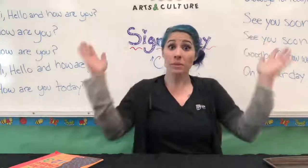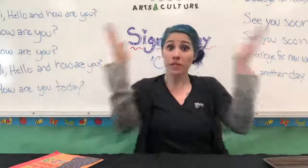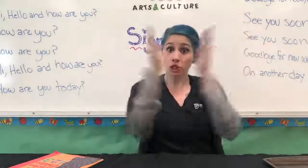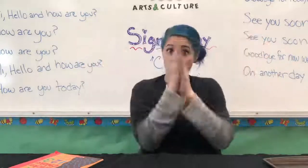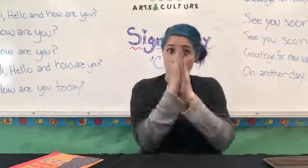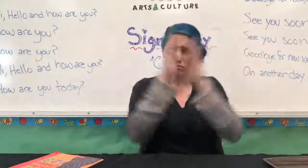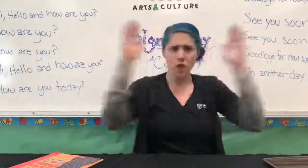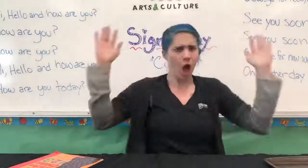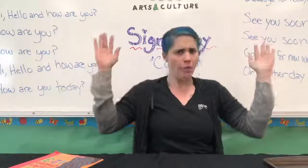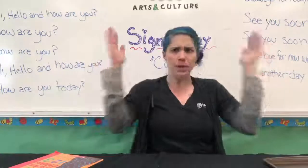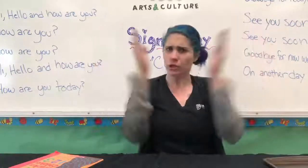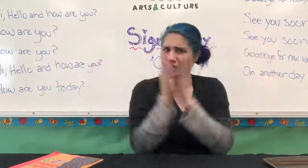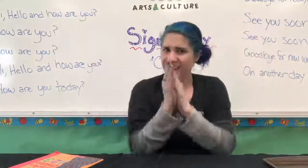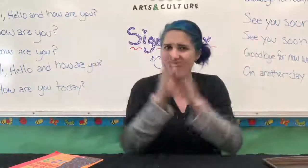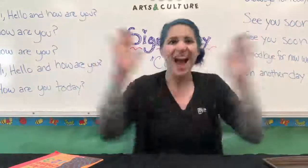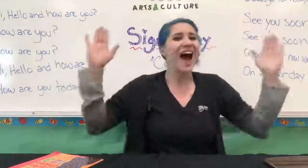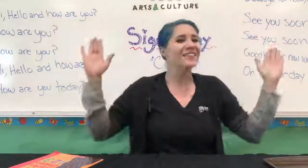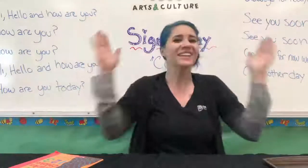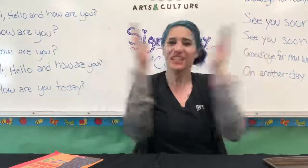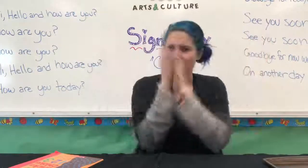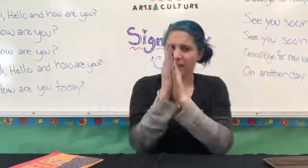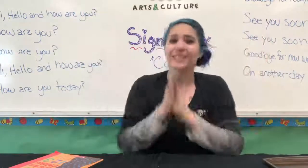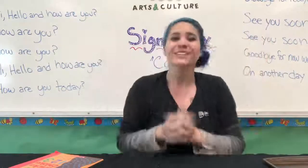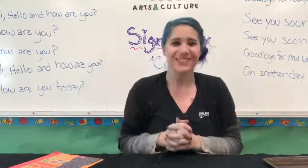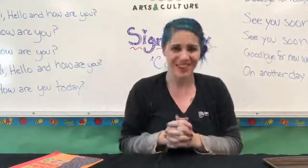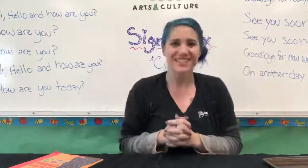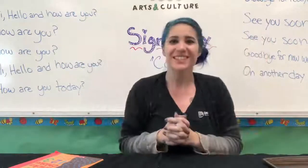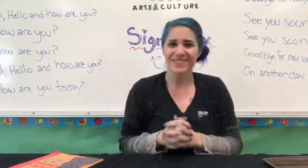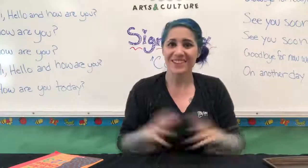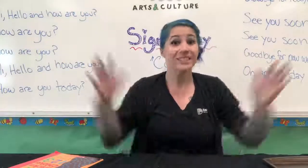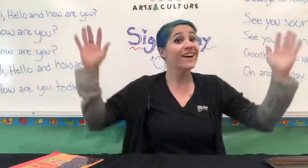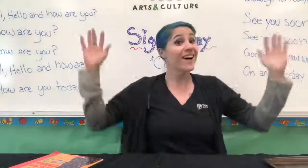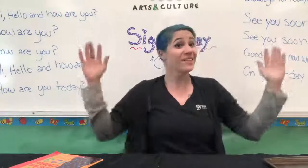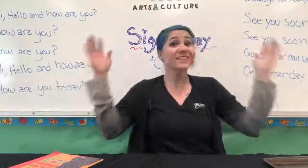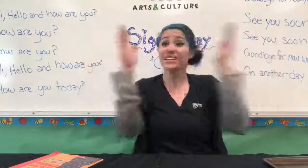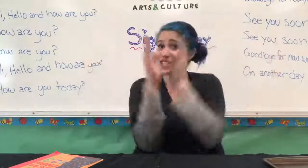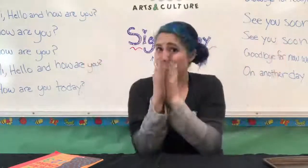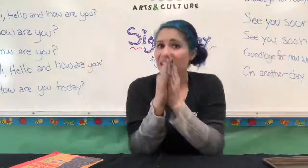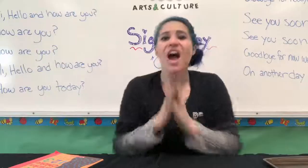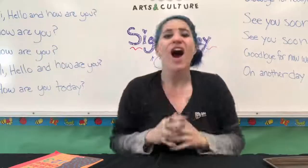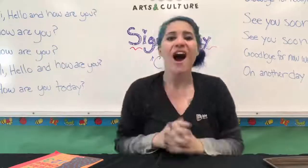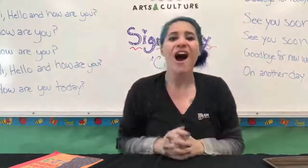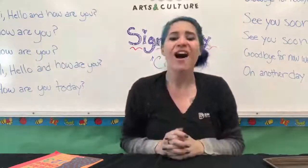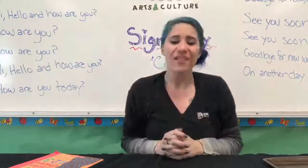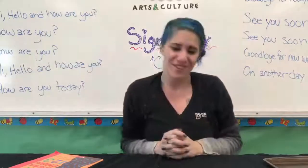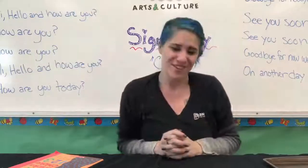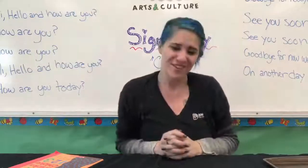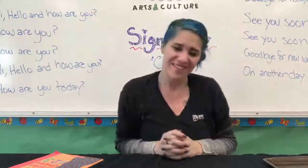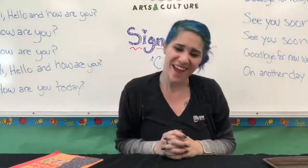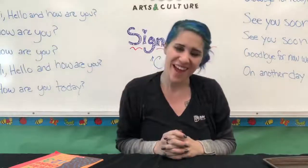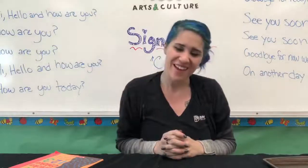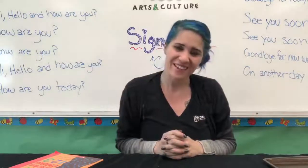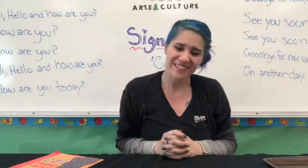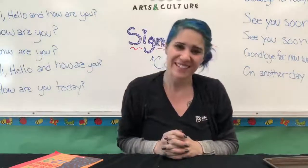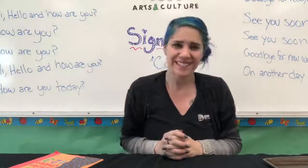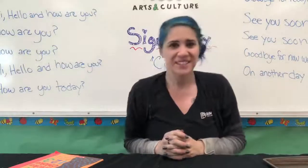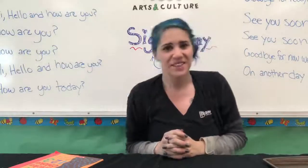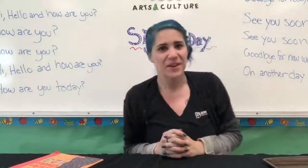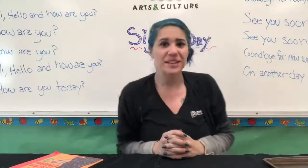and shut, open and shut, open and shut. The door on the bus goes open and shut. All through the town. The horn on the